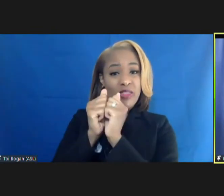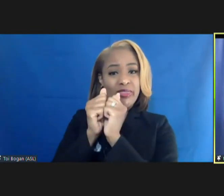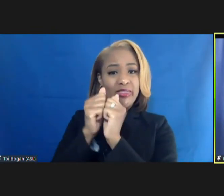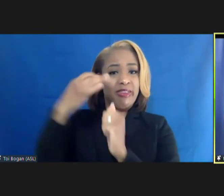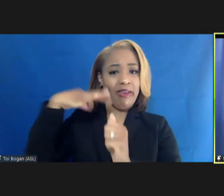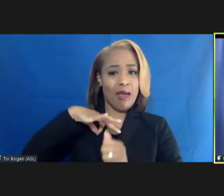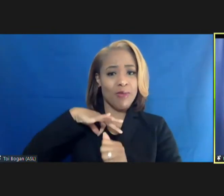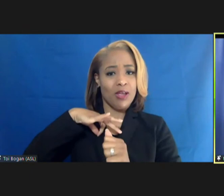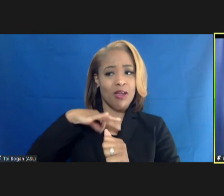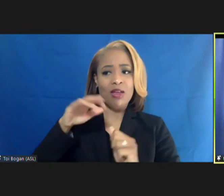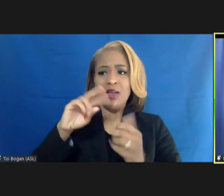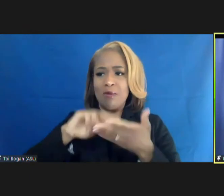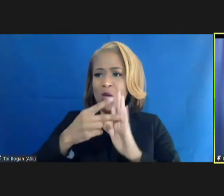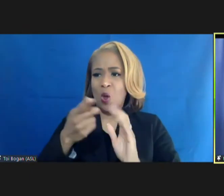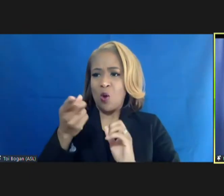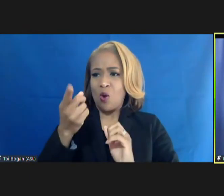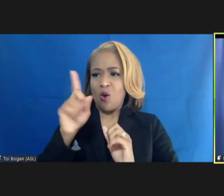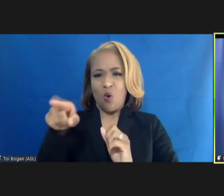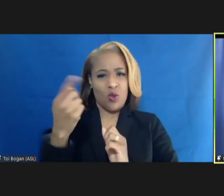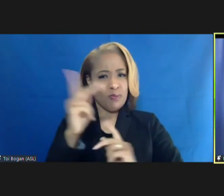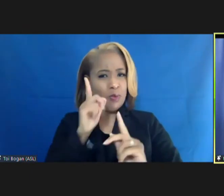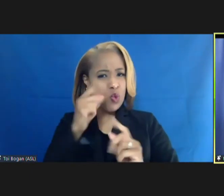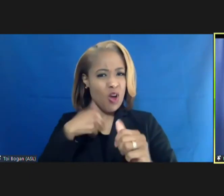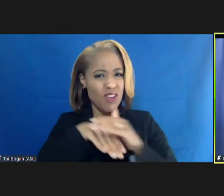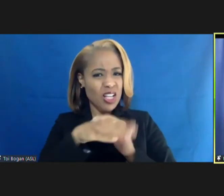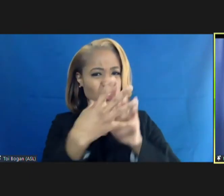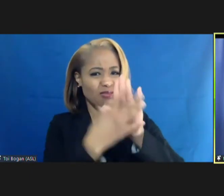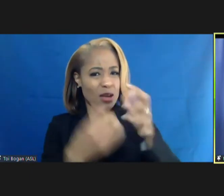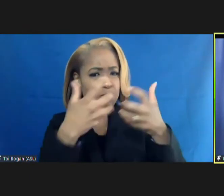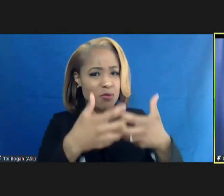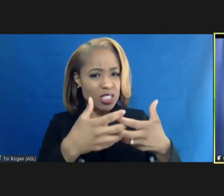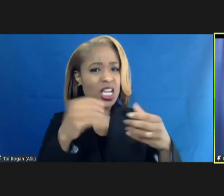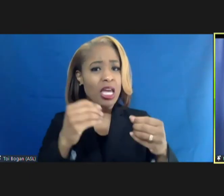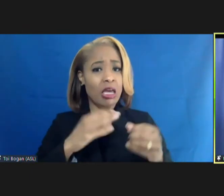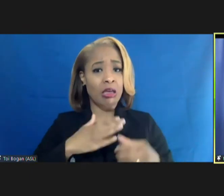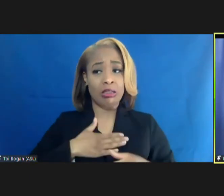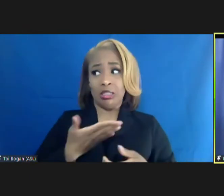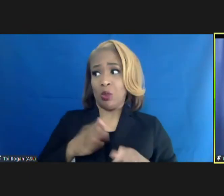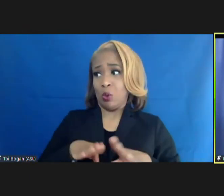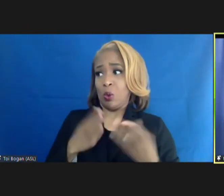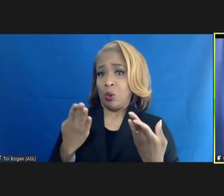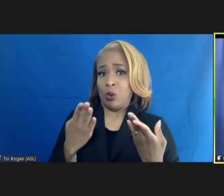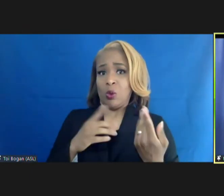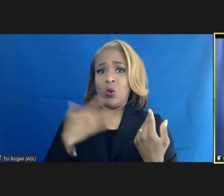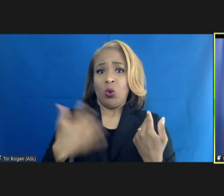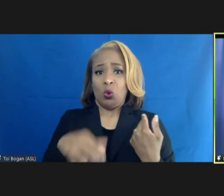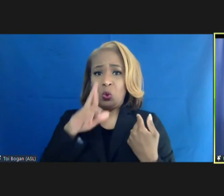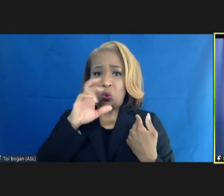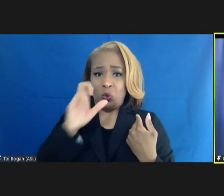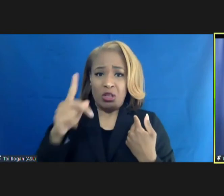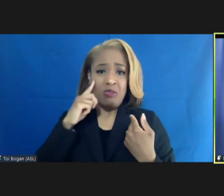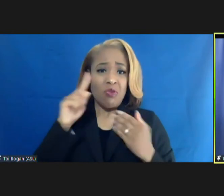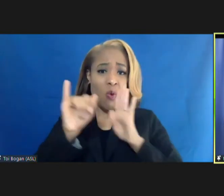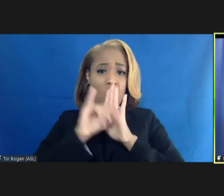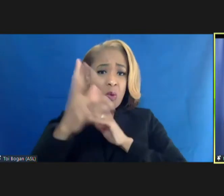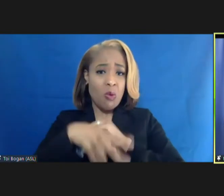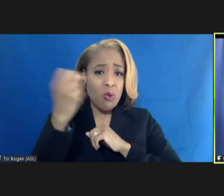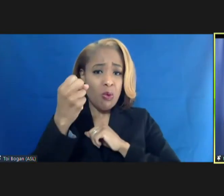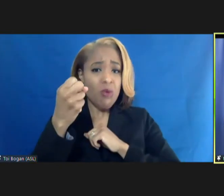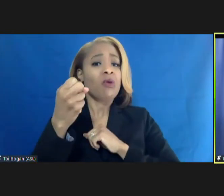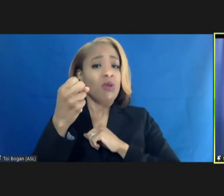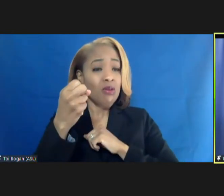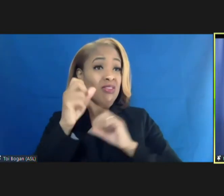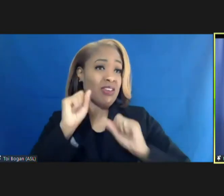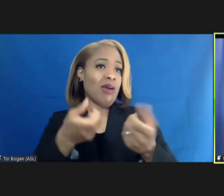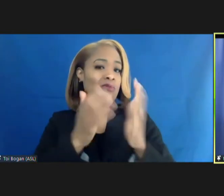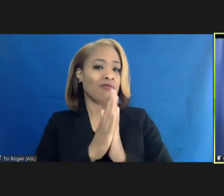those voters who both have access to a copy machine and are willing to open themselves up to the very real risk of identity theft are able to request to